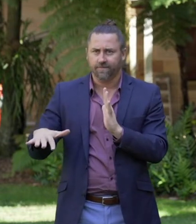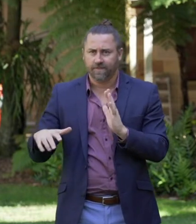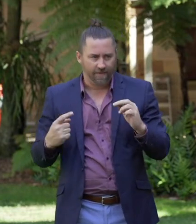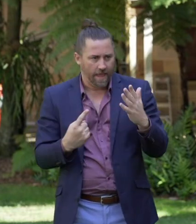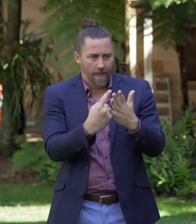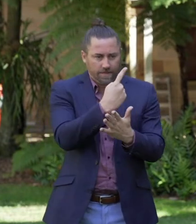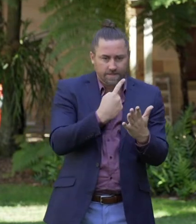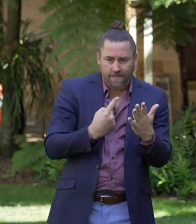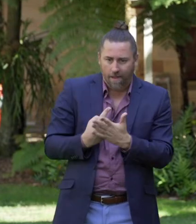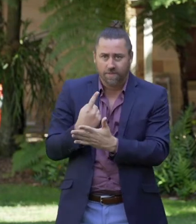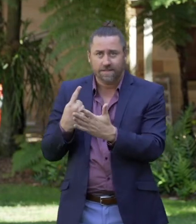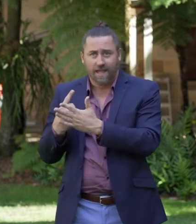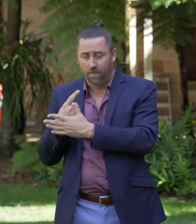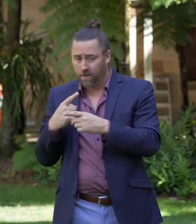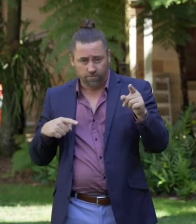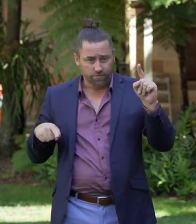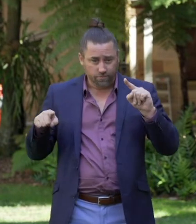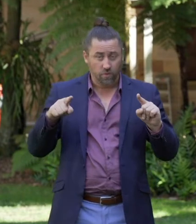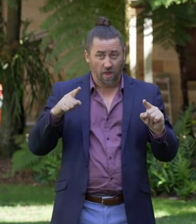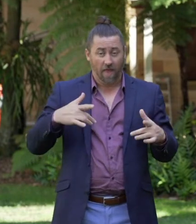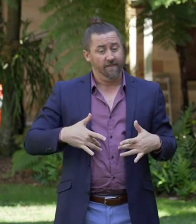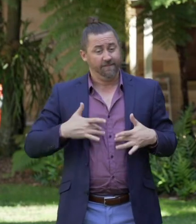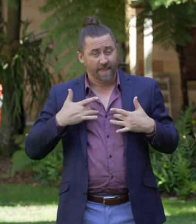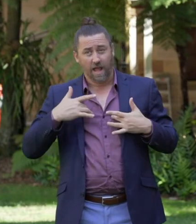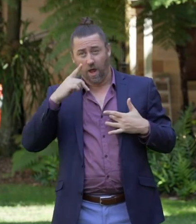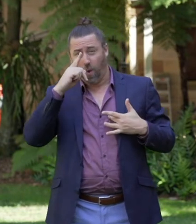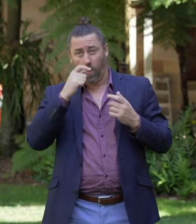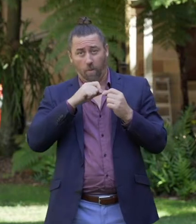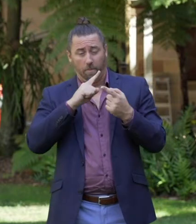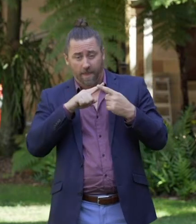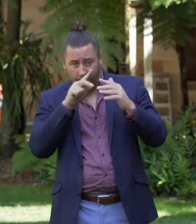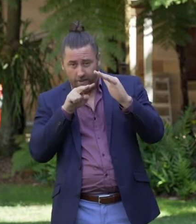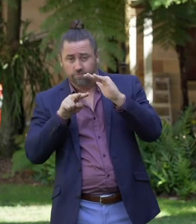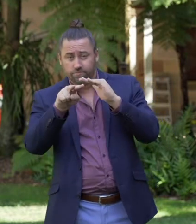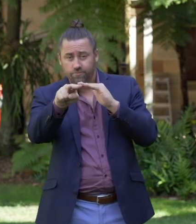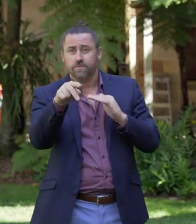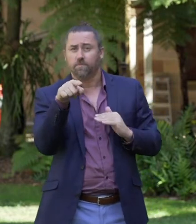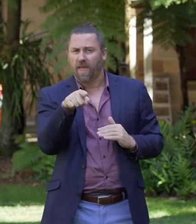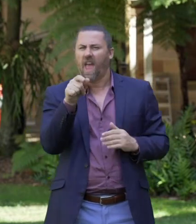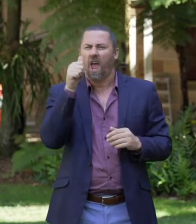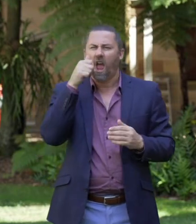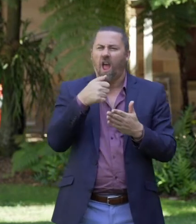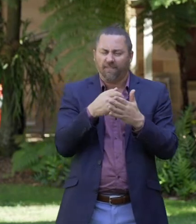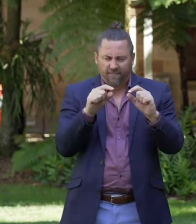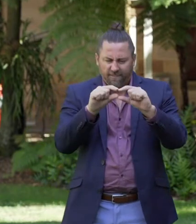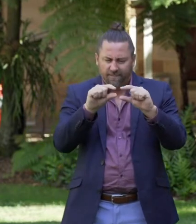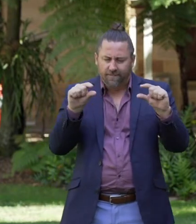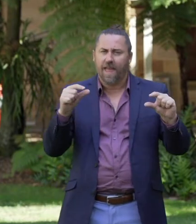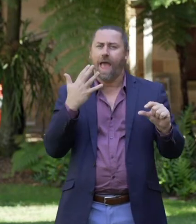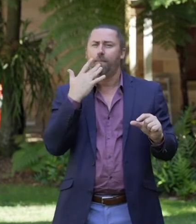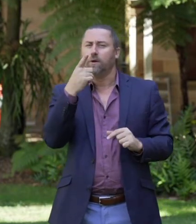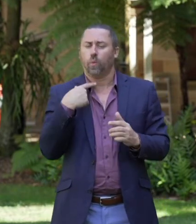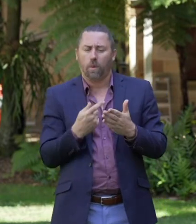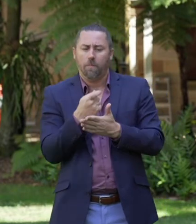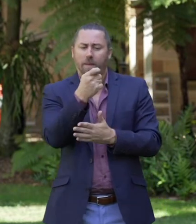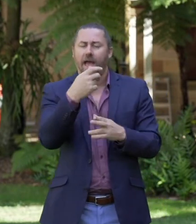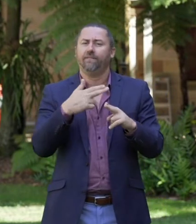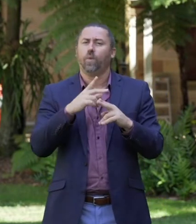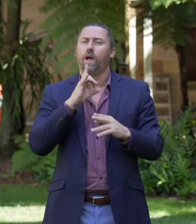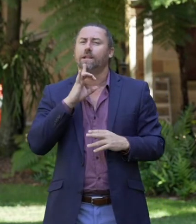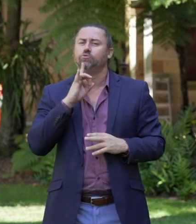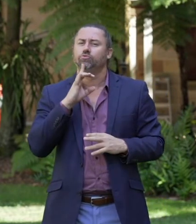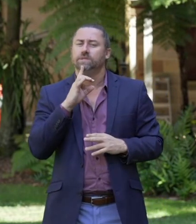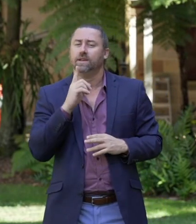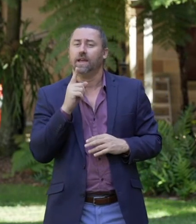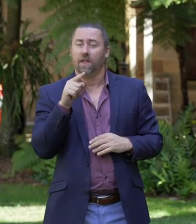resulted in a forecast increase in the default market offer. Now, the default market offer is the maximum that